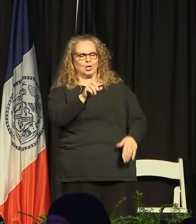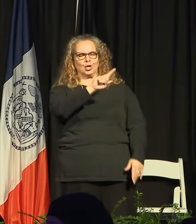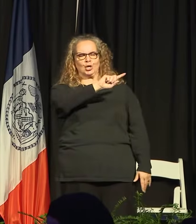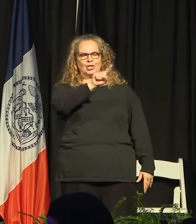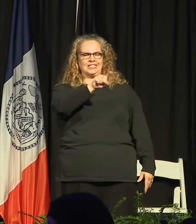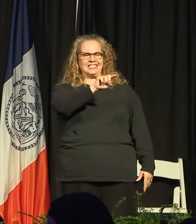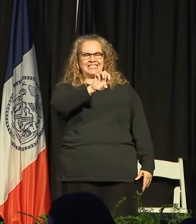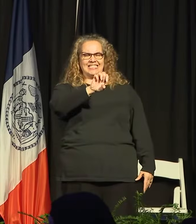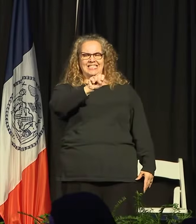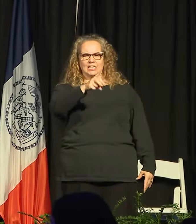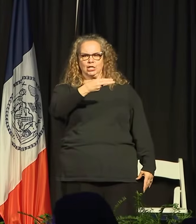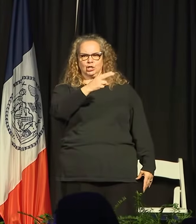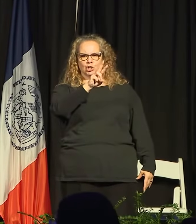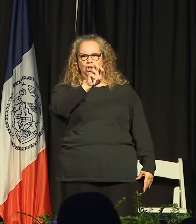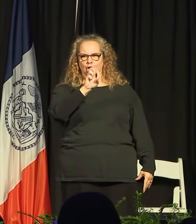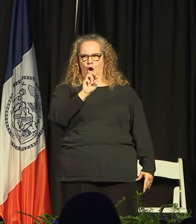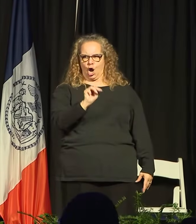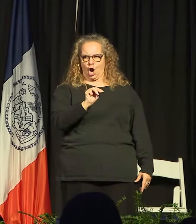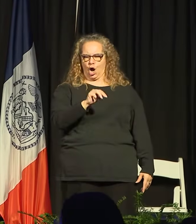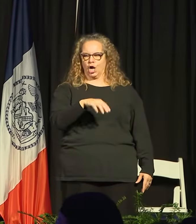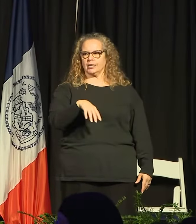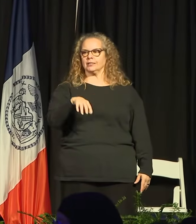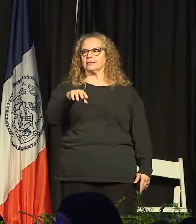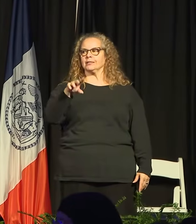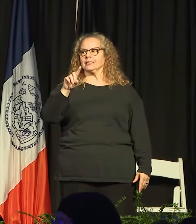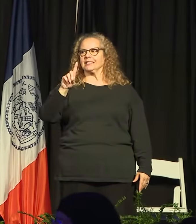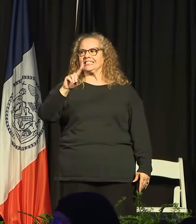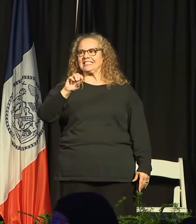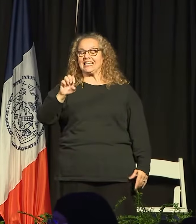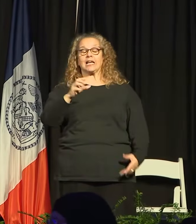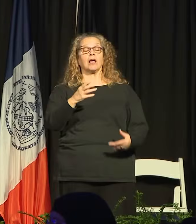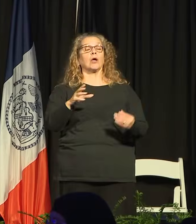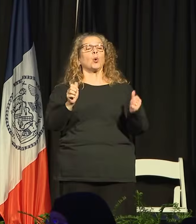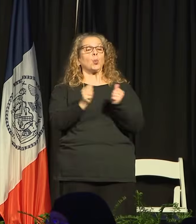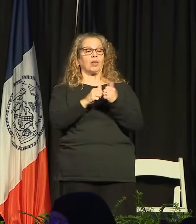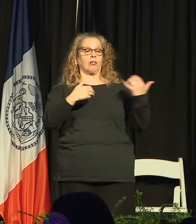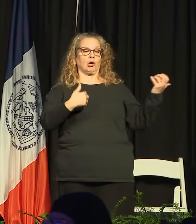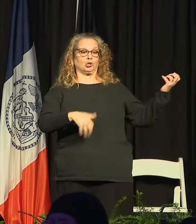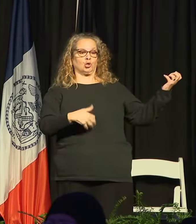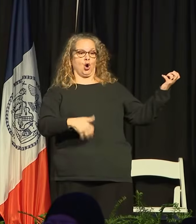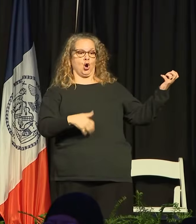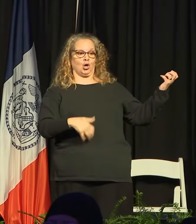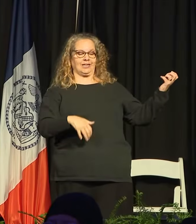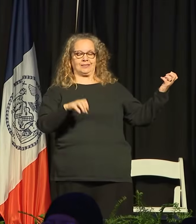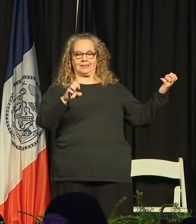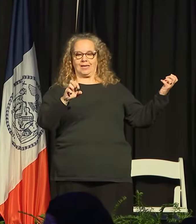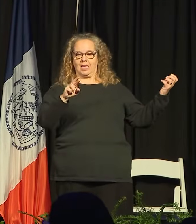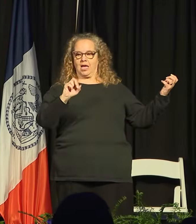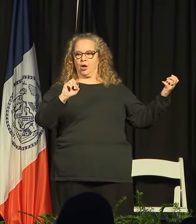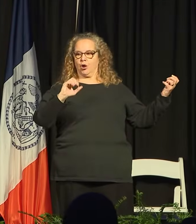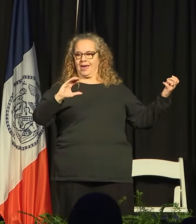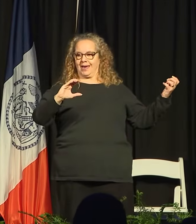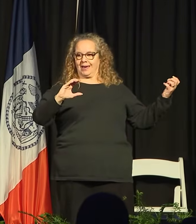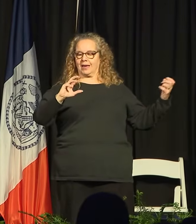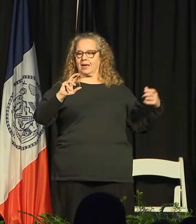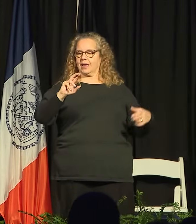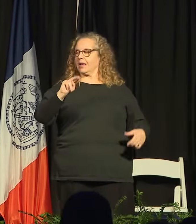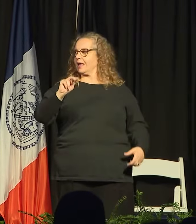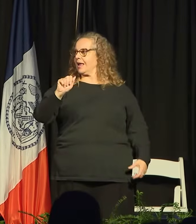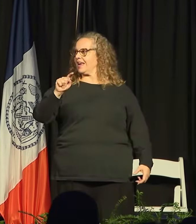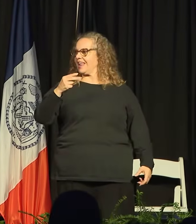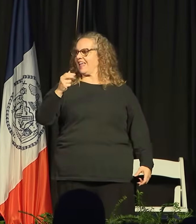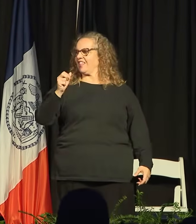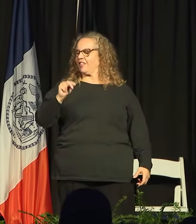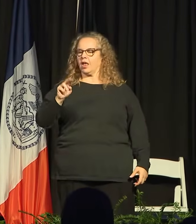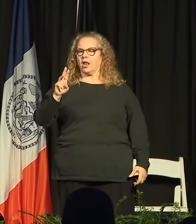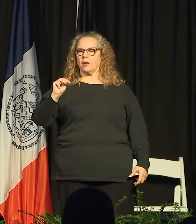B., along with his talented guitarist, Eric Nathan Mendelsohn. I can really speak